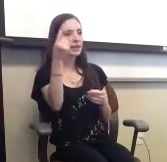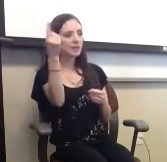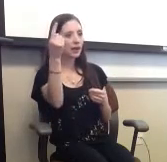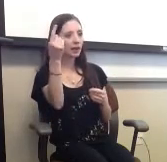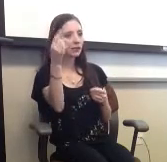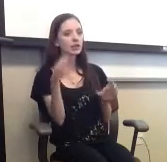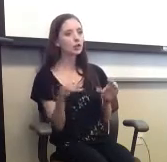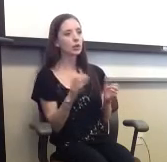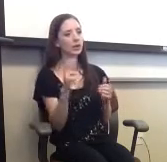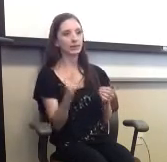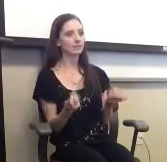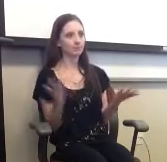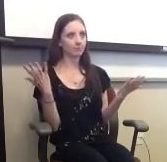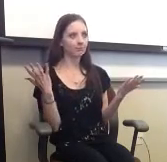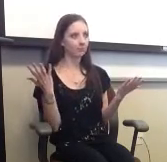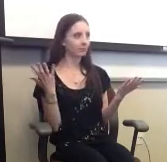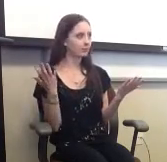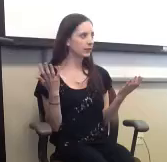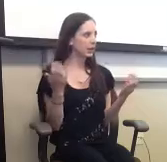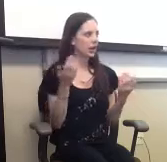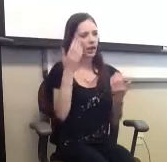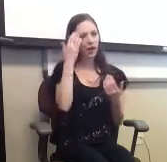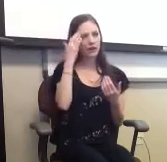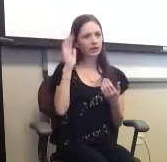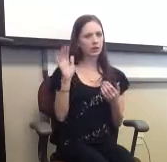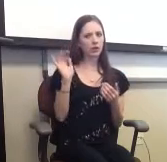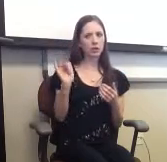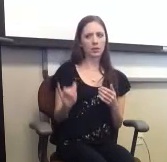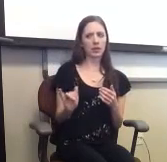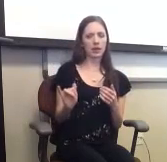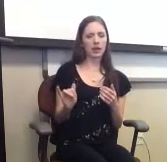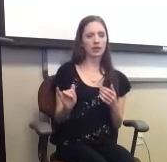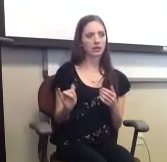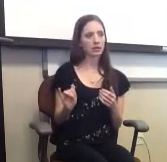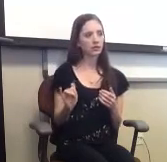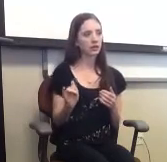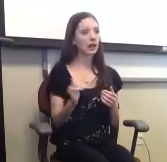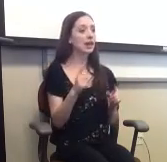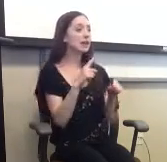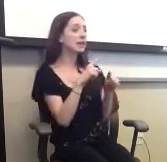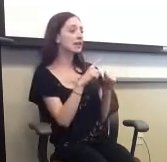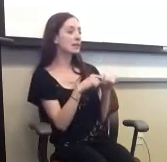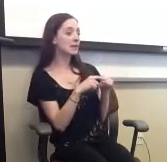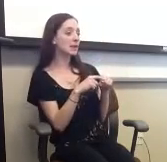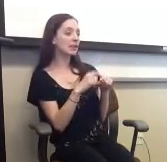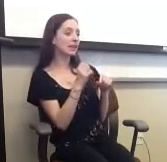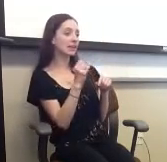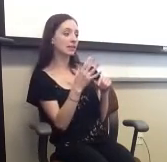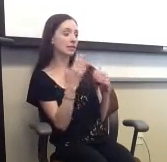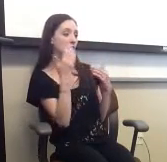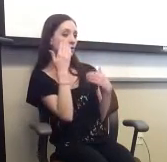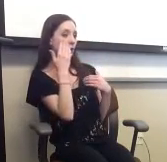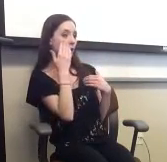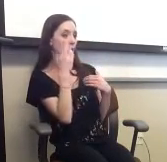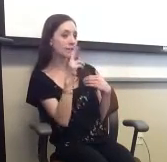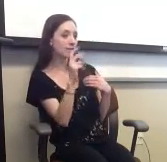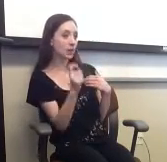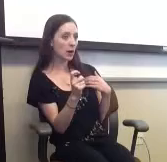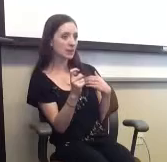dash Yeah. I didn't know they shows could through. do I that. didn't know they could get away with that. Depends on if you know the pharmacist and your friends and,